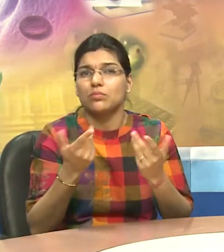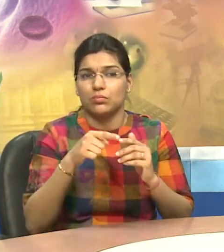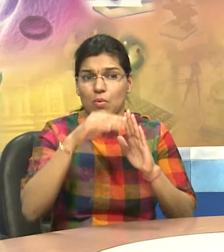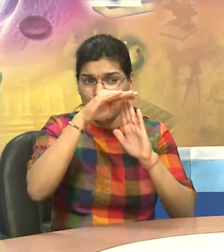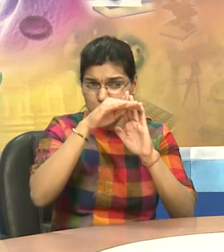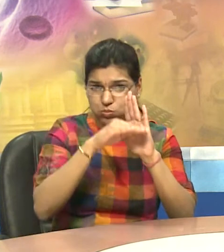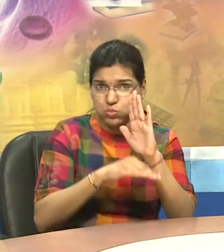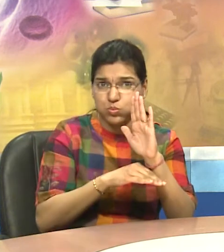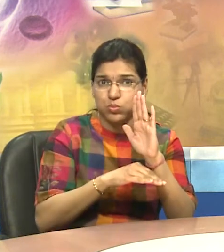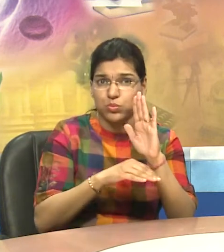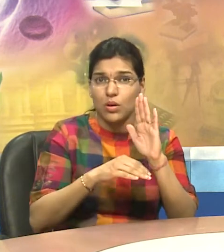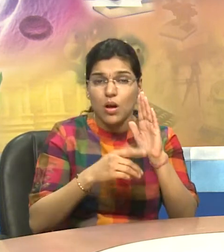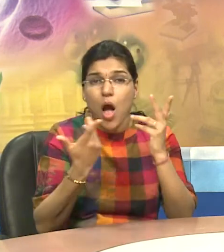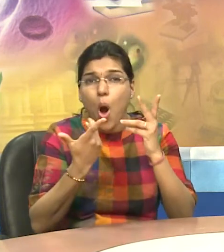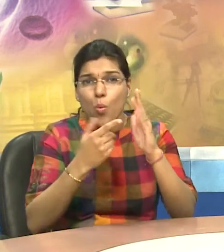What is noise at lower level?